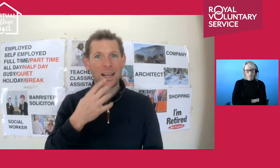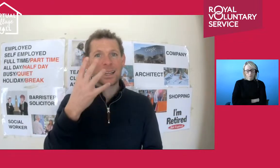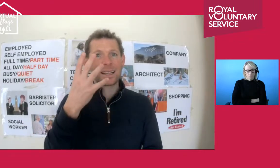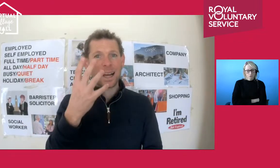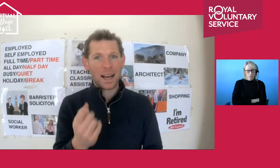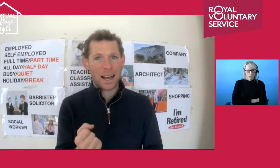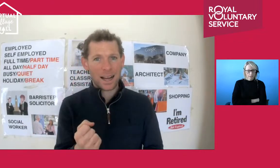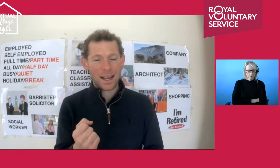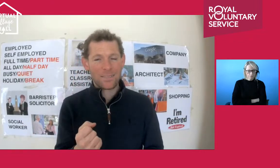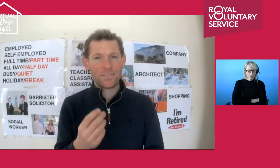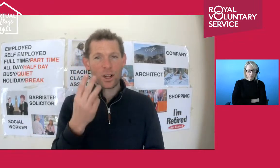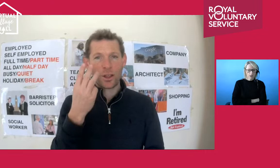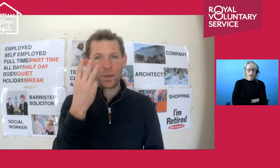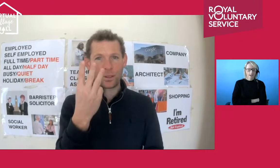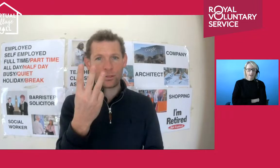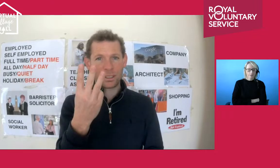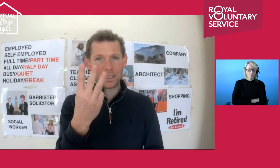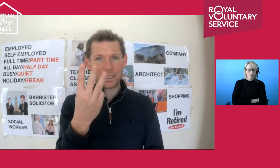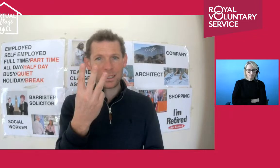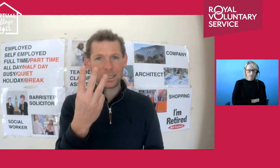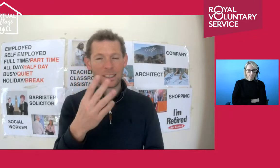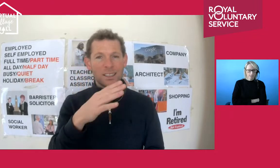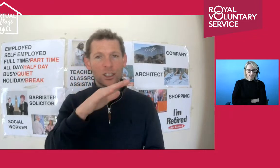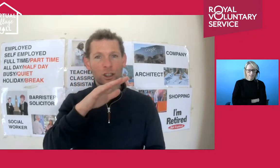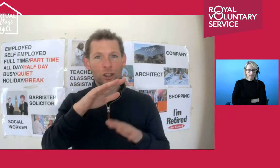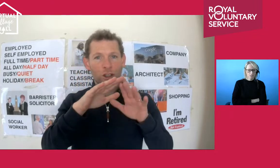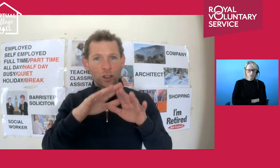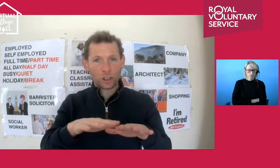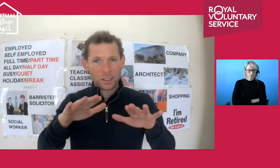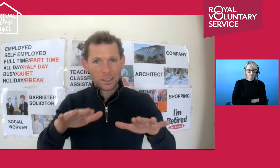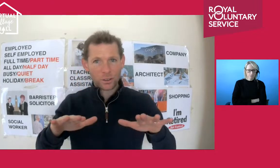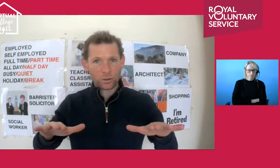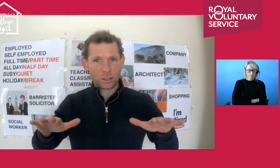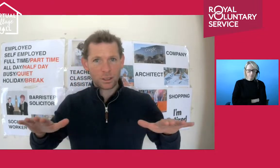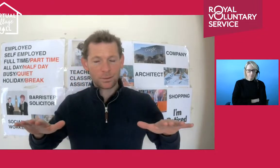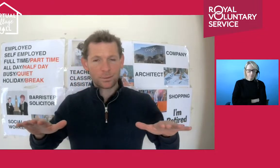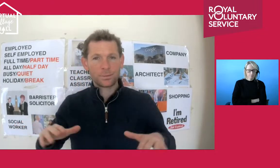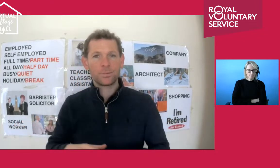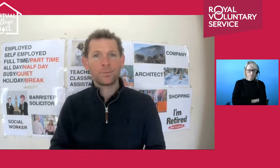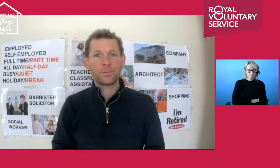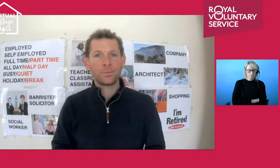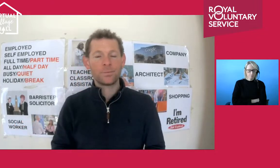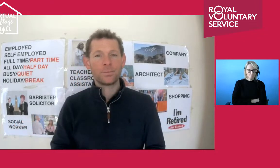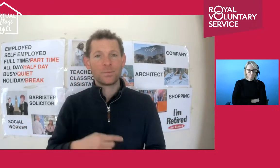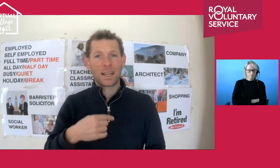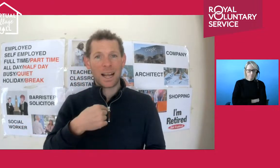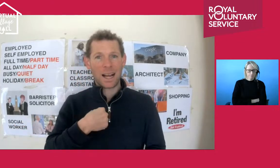how many children do you have? So I have 3 children.